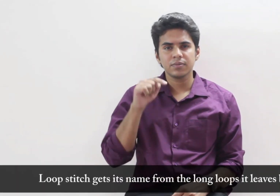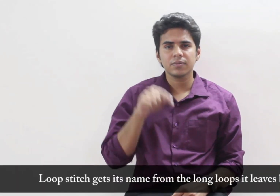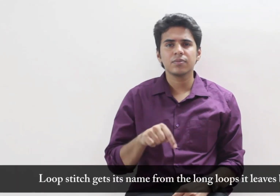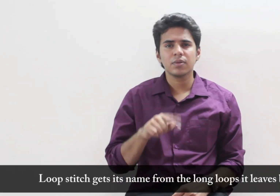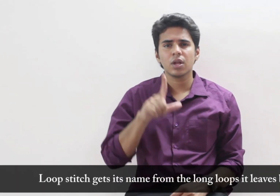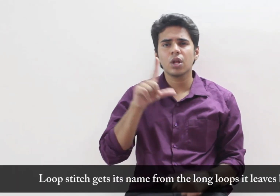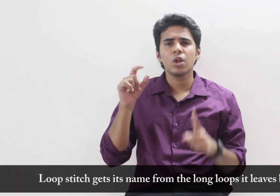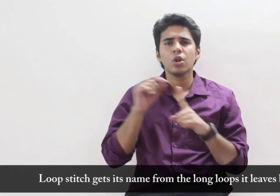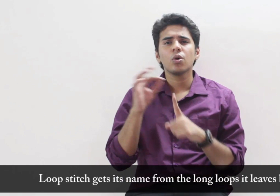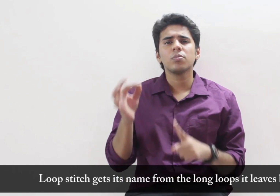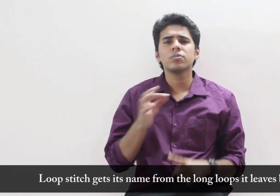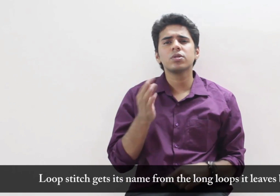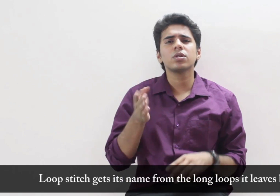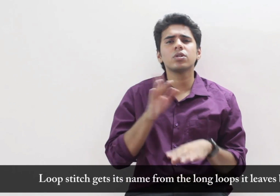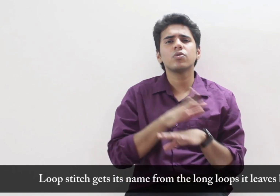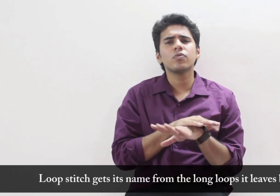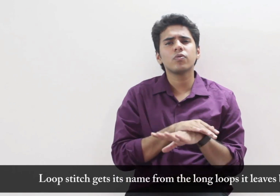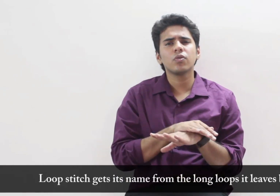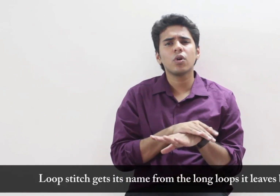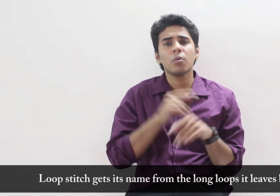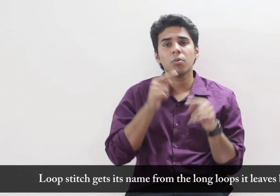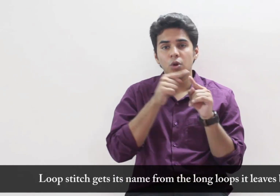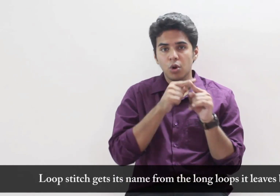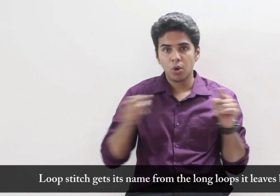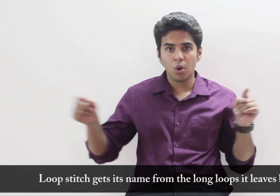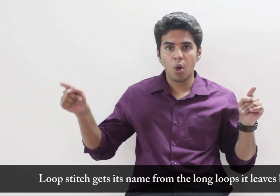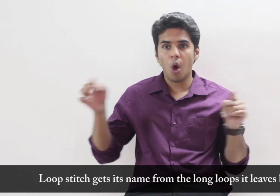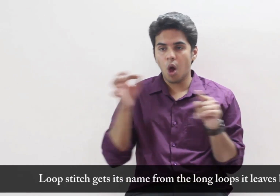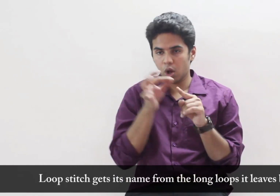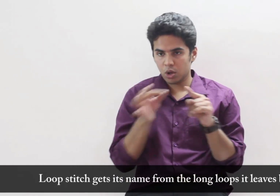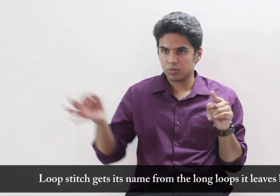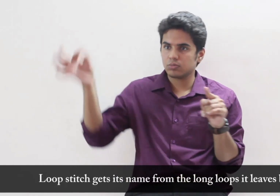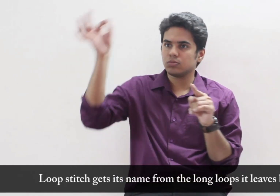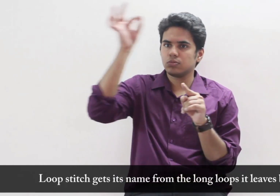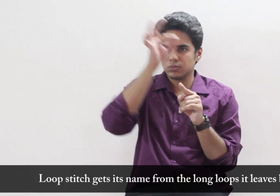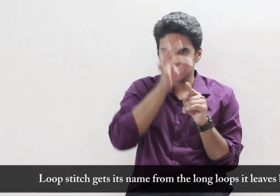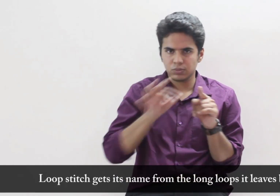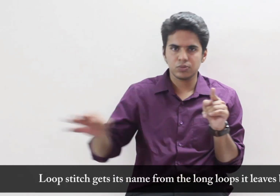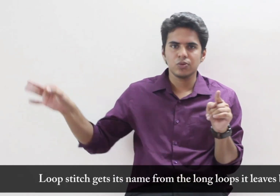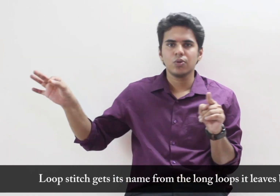Loop stitch gets its name from the long loops it leaves behind.